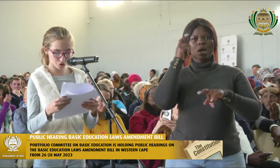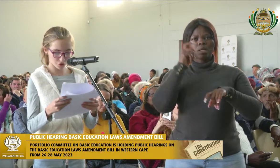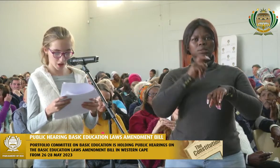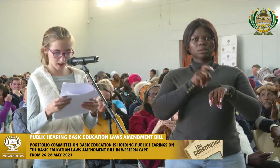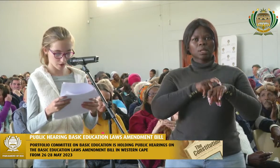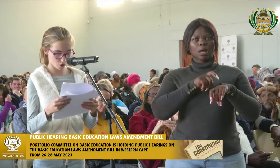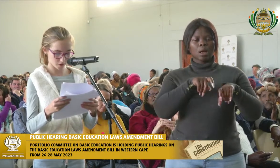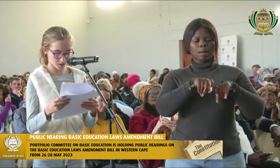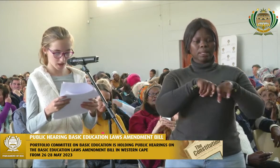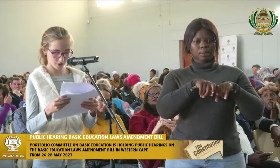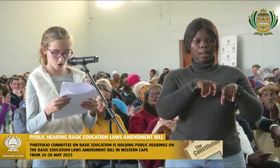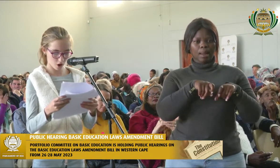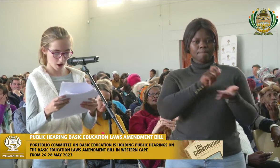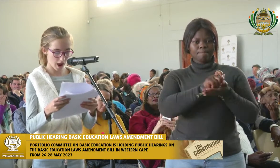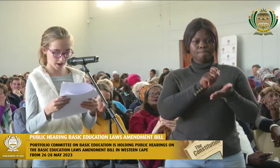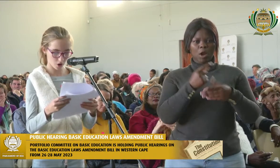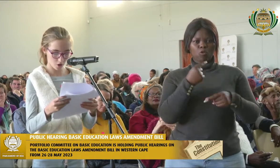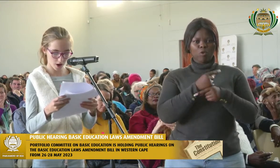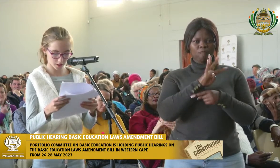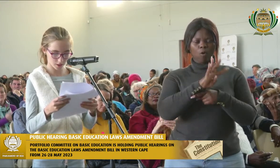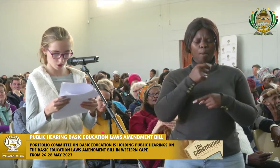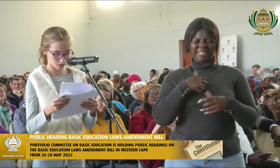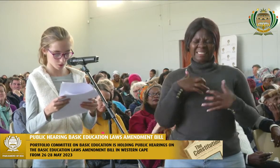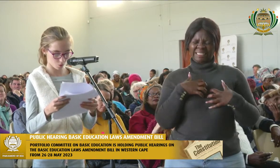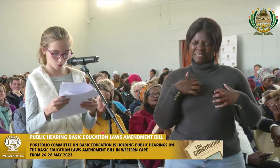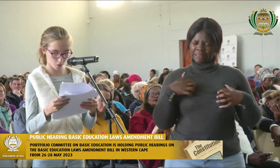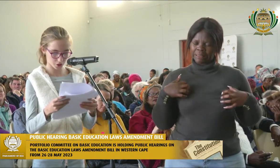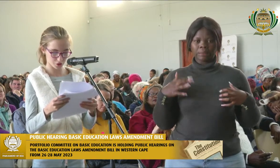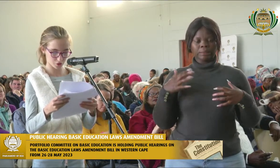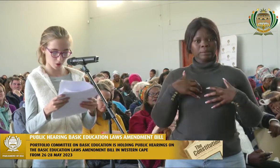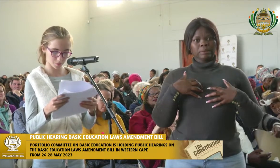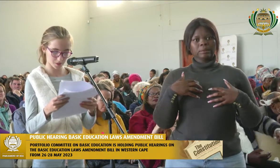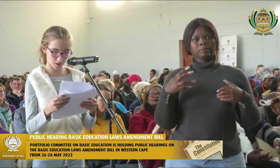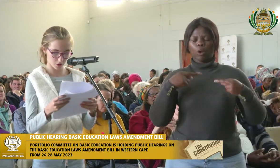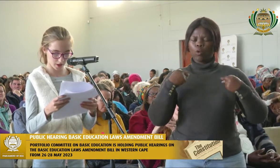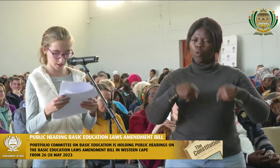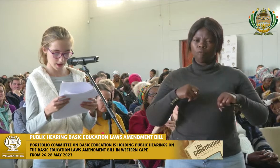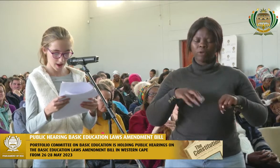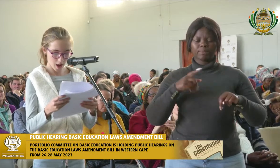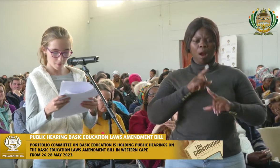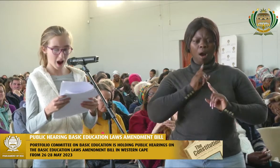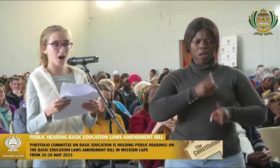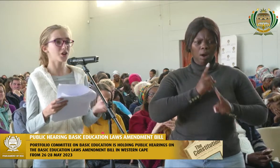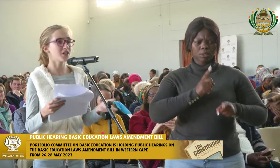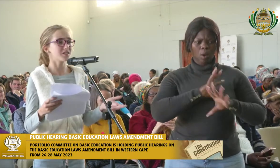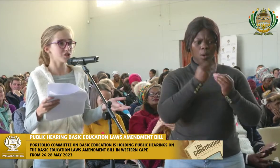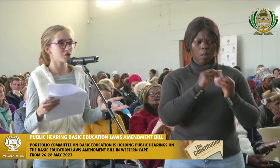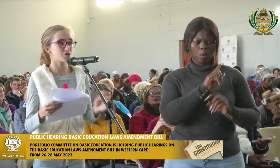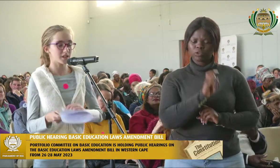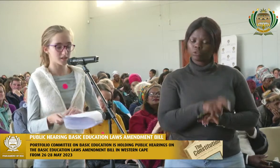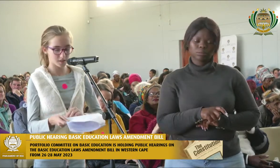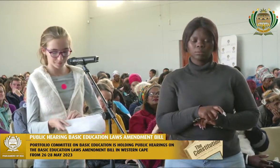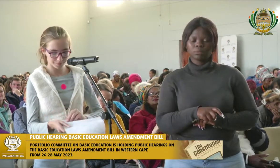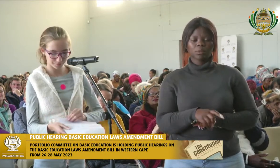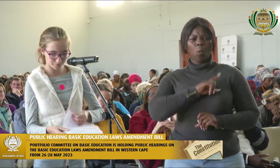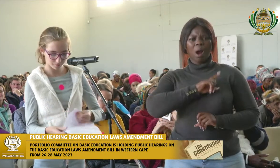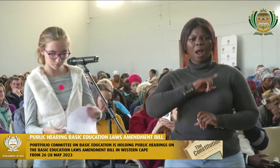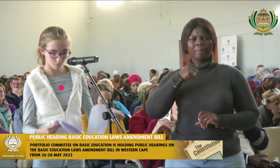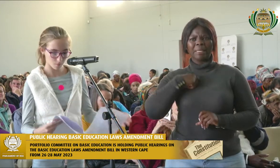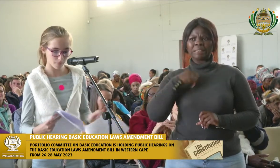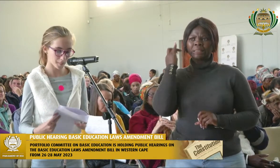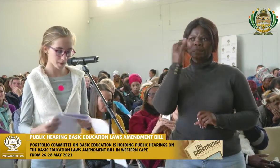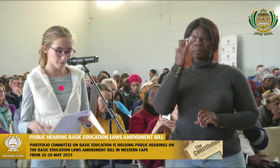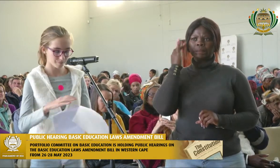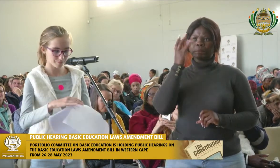I was so stressed and nervous. I know I didn't answer all the questions 100% correctly. I couldn't think straight.